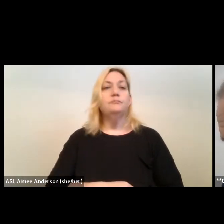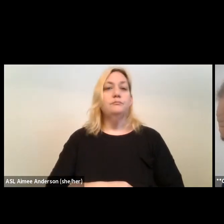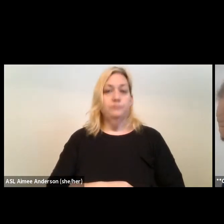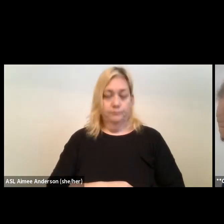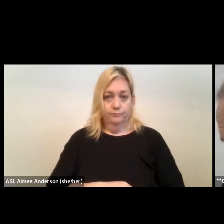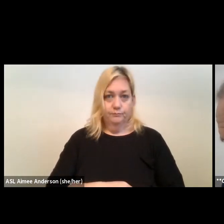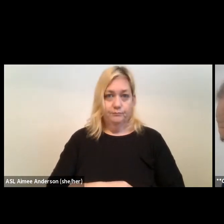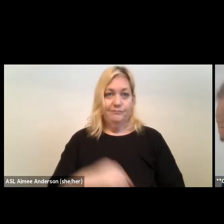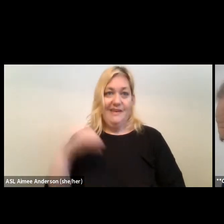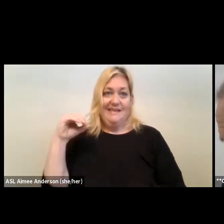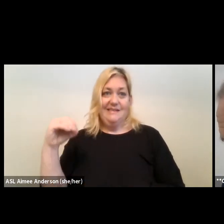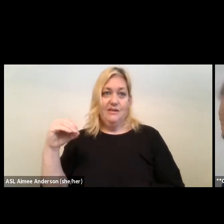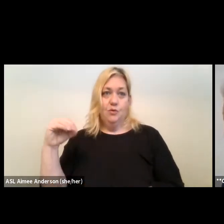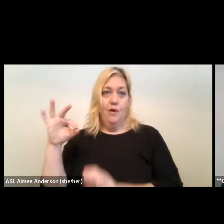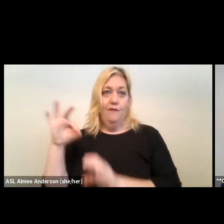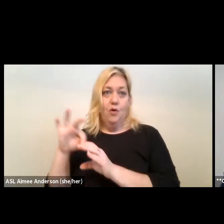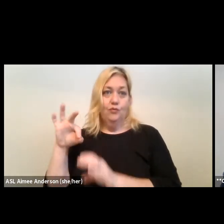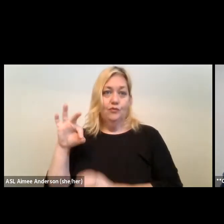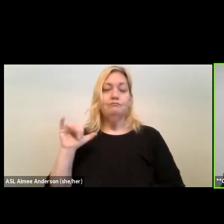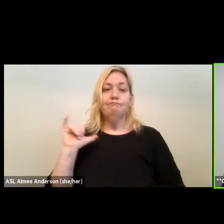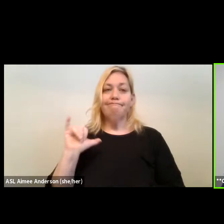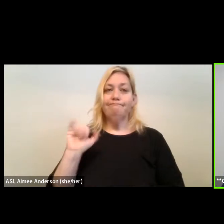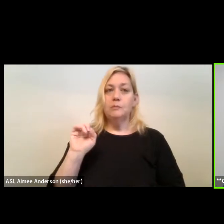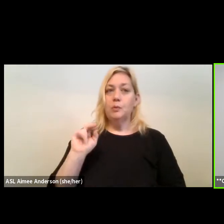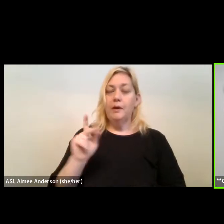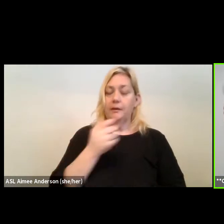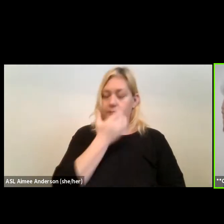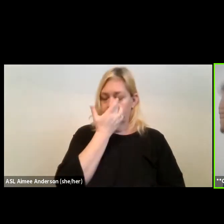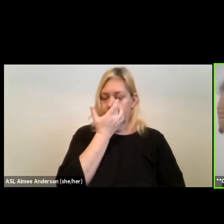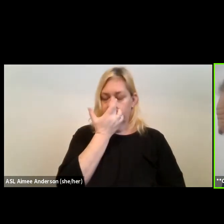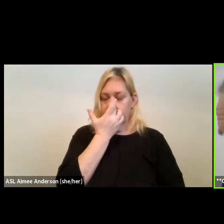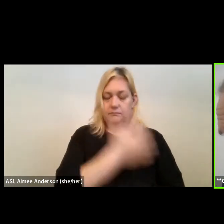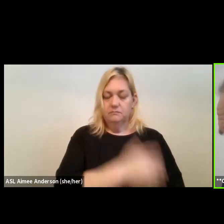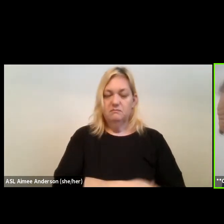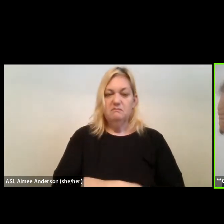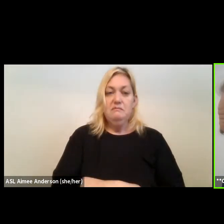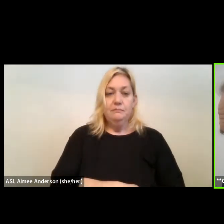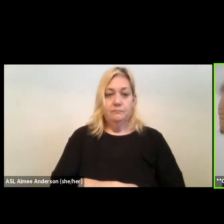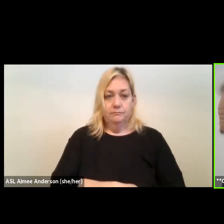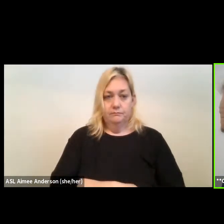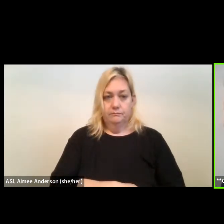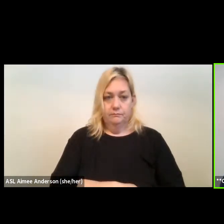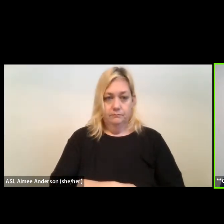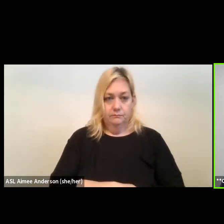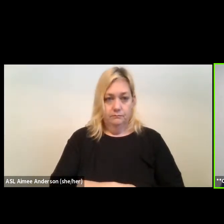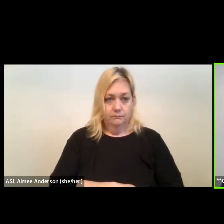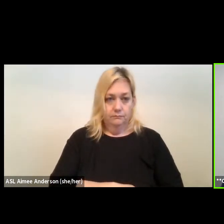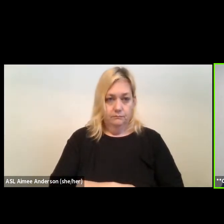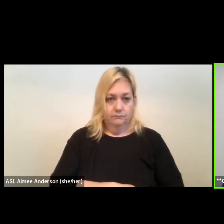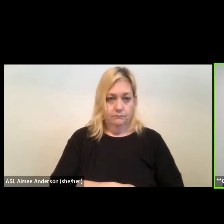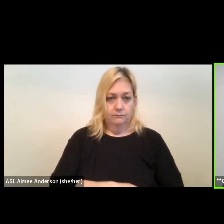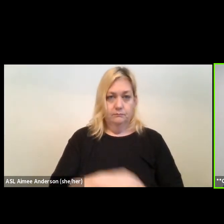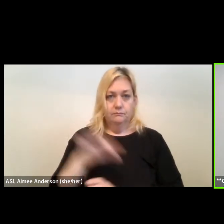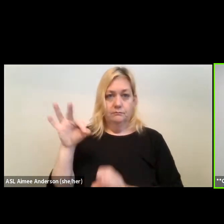There are 0 votes. Okay, so the vote